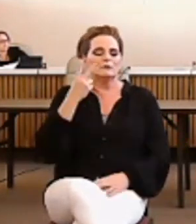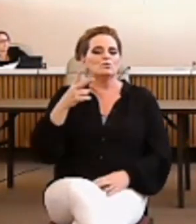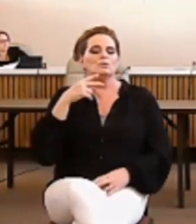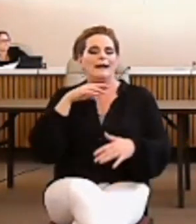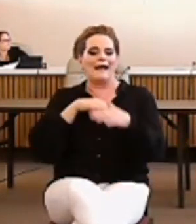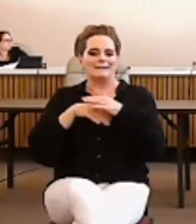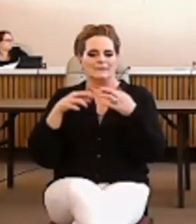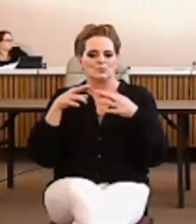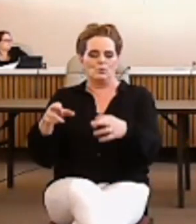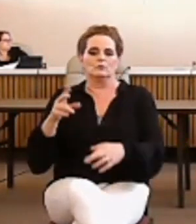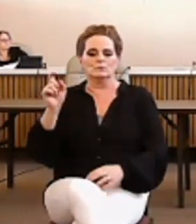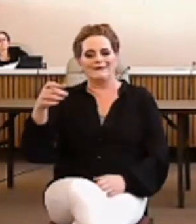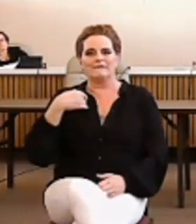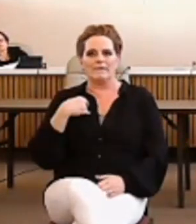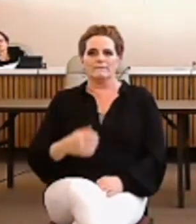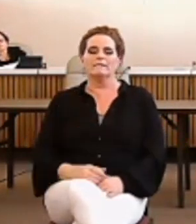conducive.